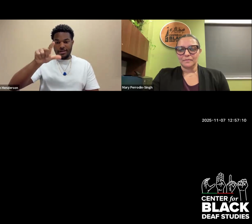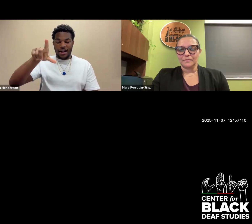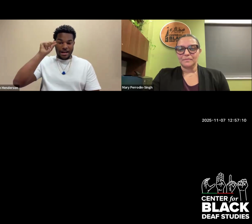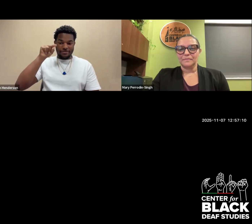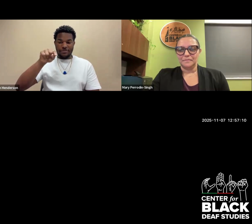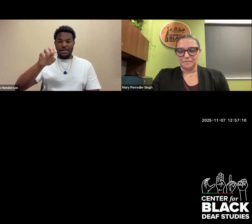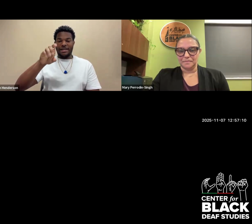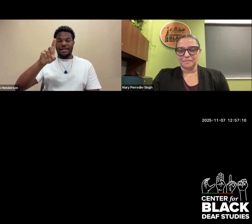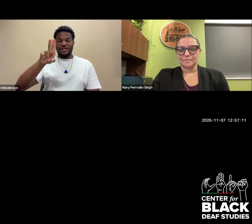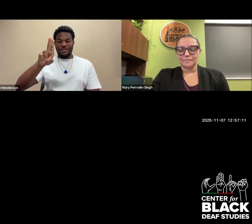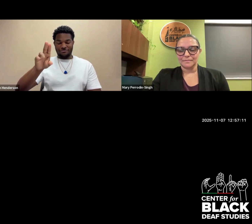mary.perrodin-singh@gallaudet.edu.